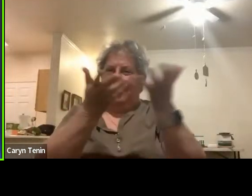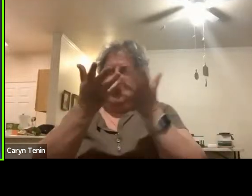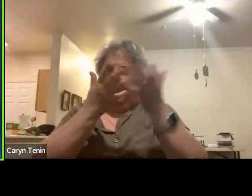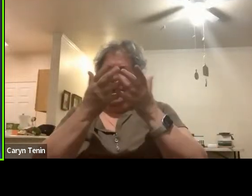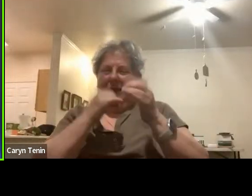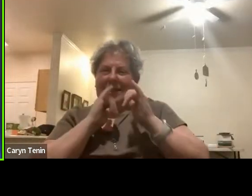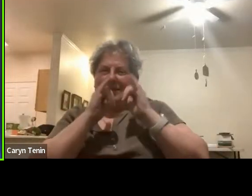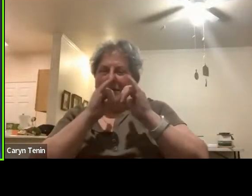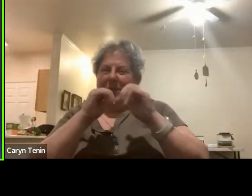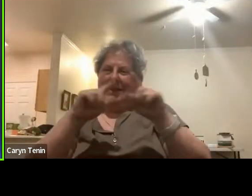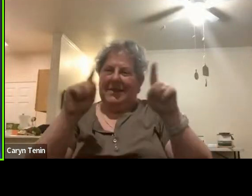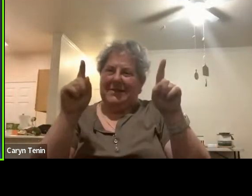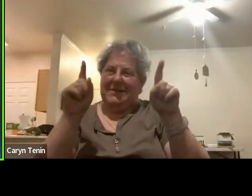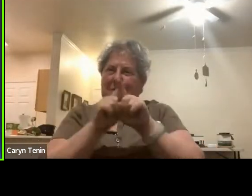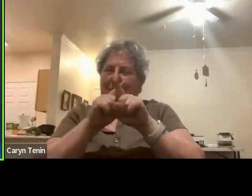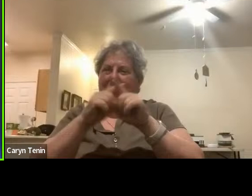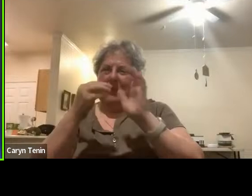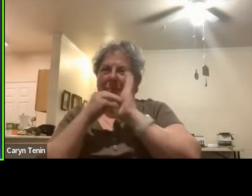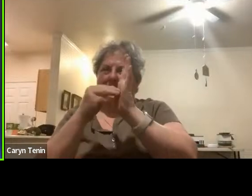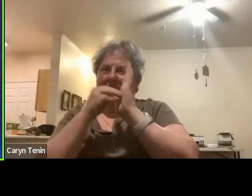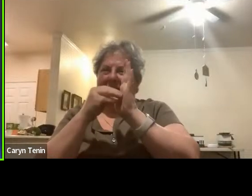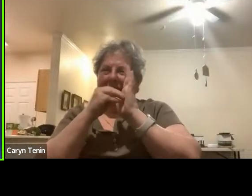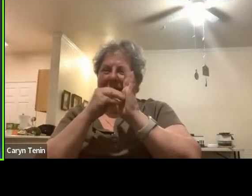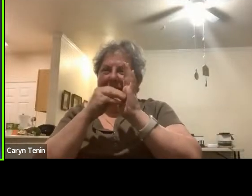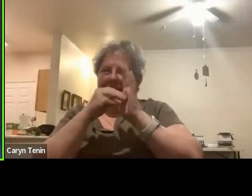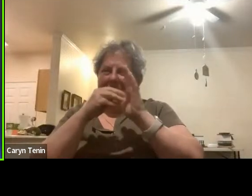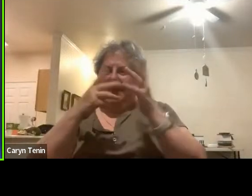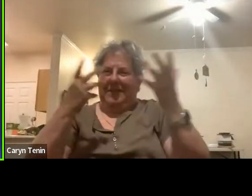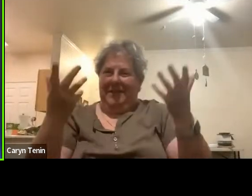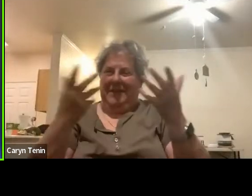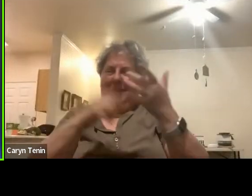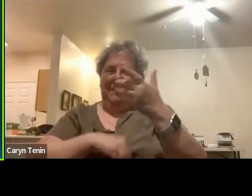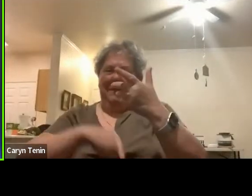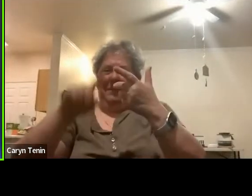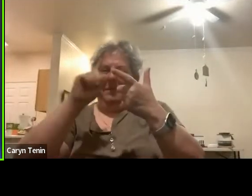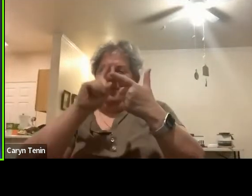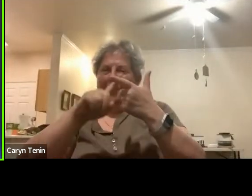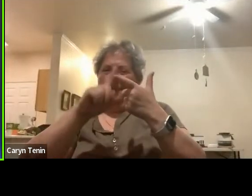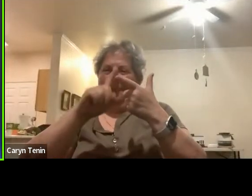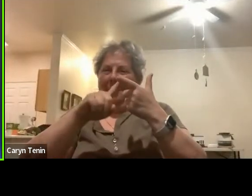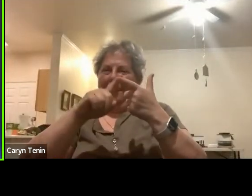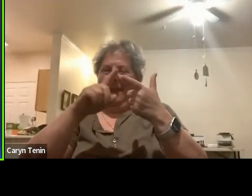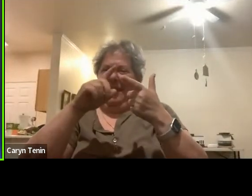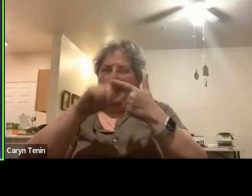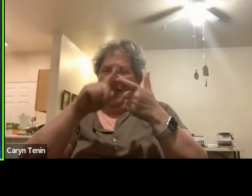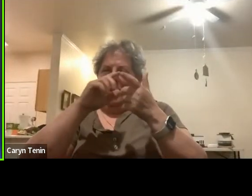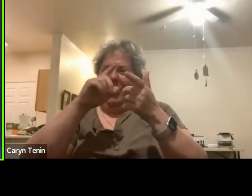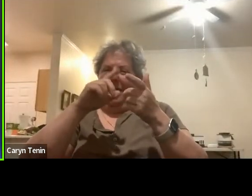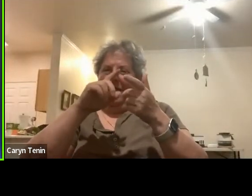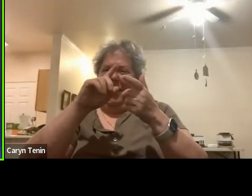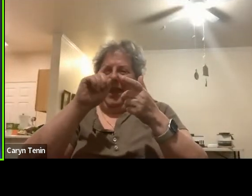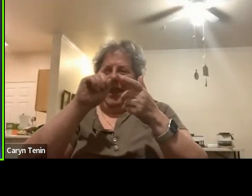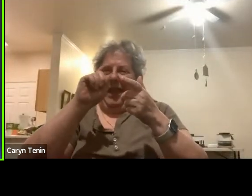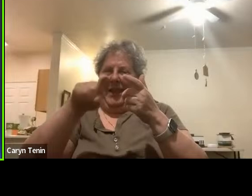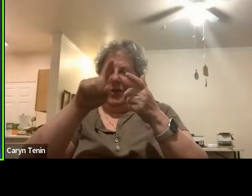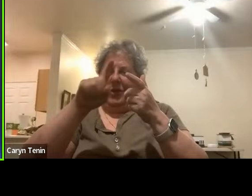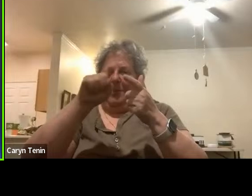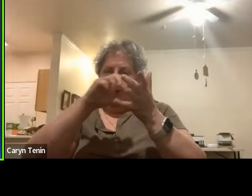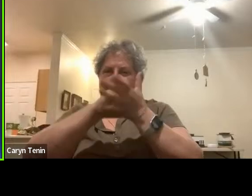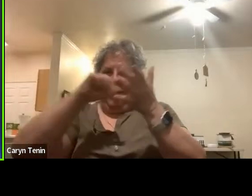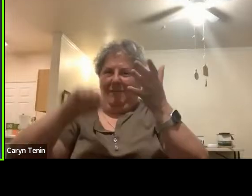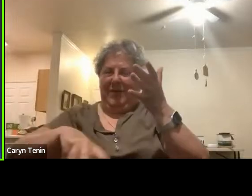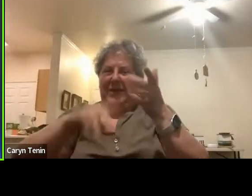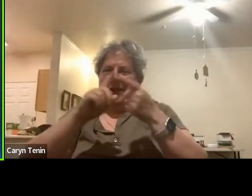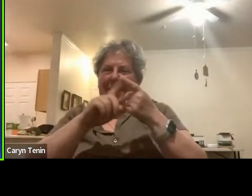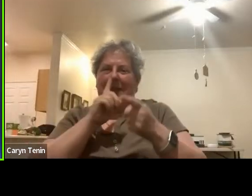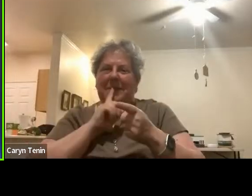with, someone who we could feel comfortable communicating with, and someone who understands the deafblind community.